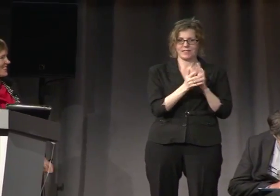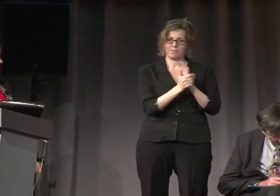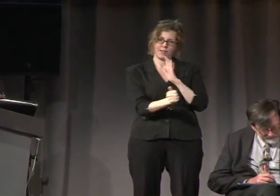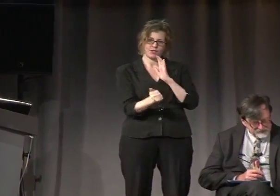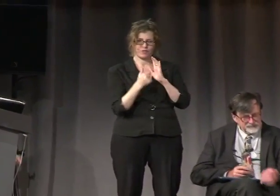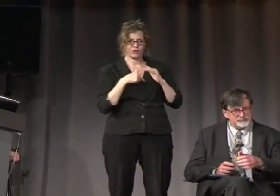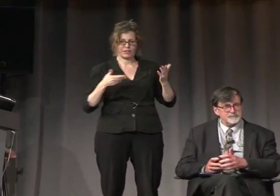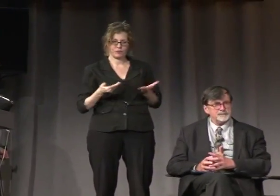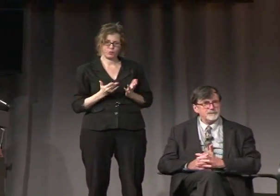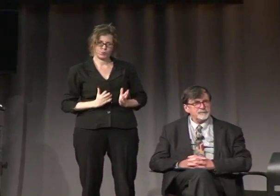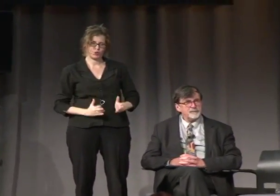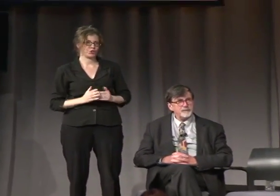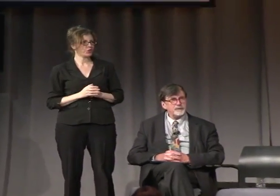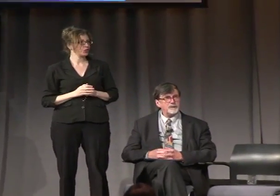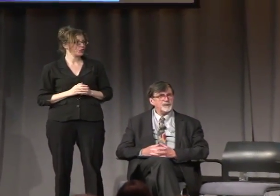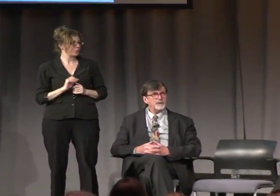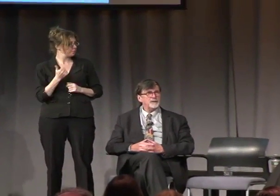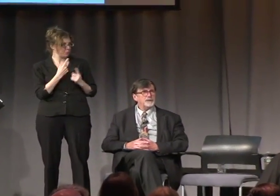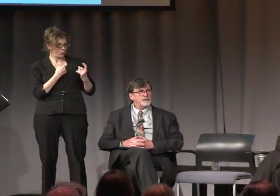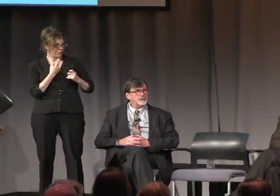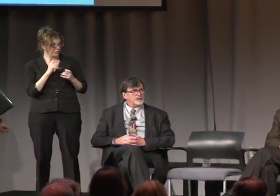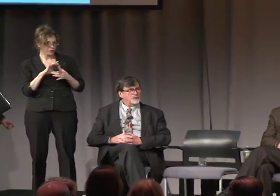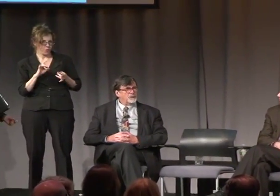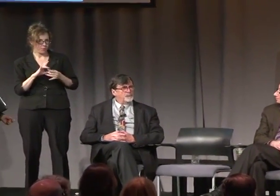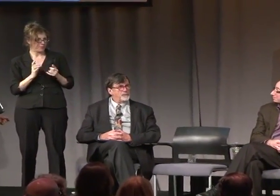us all, have any questions or comments?